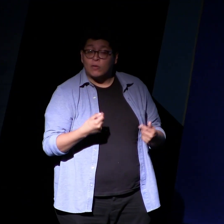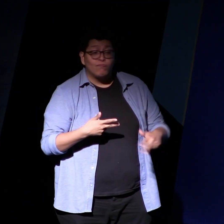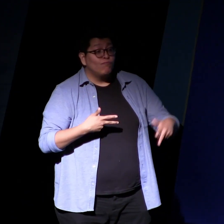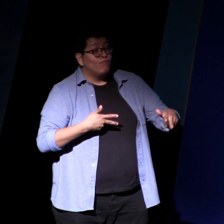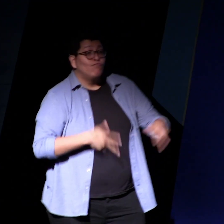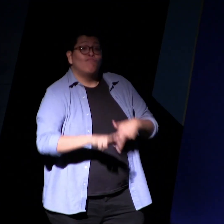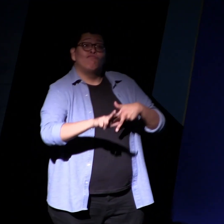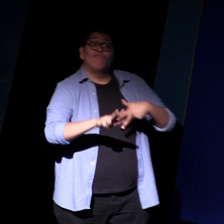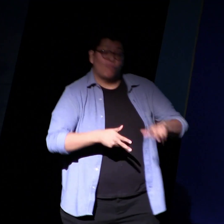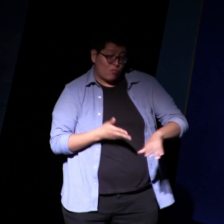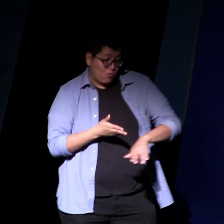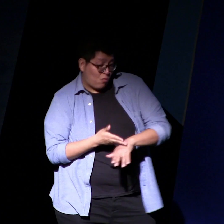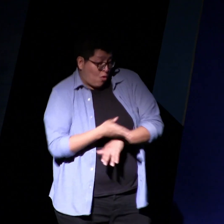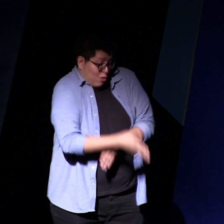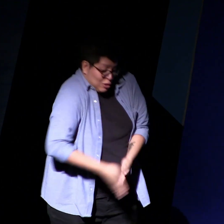John was just walking down the street,